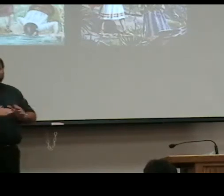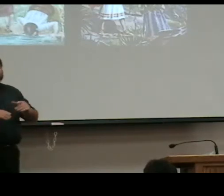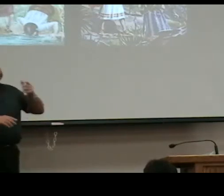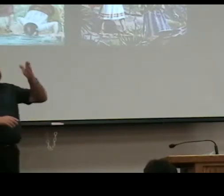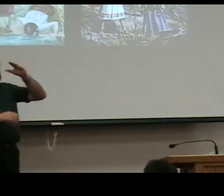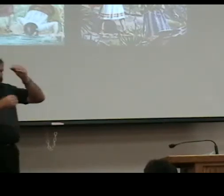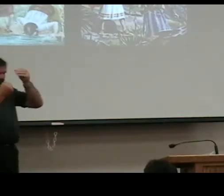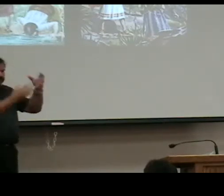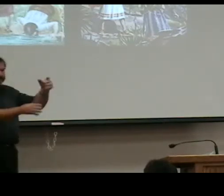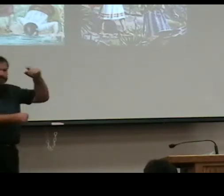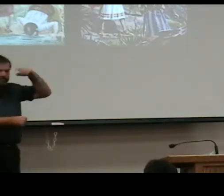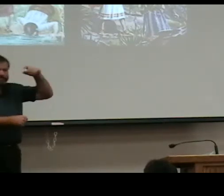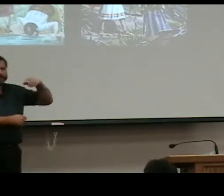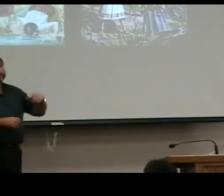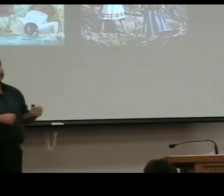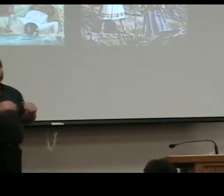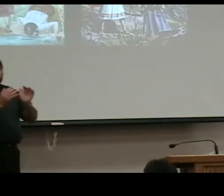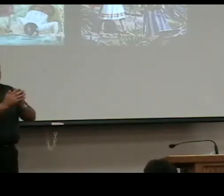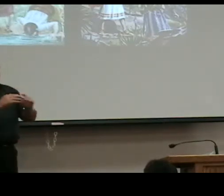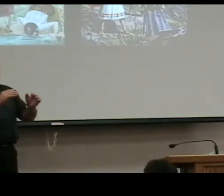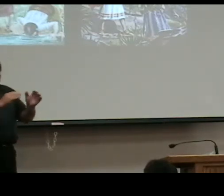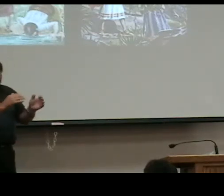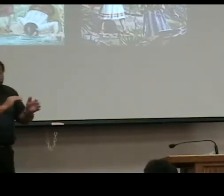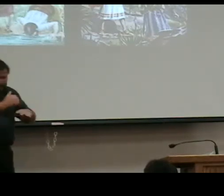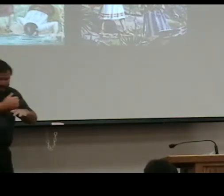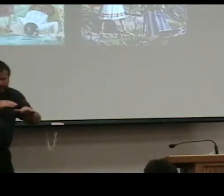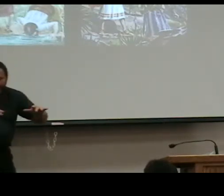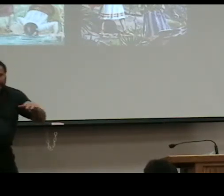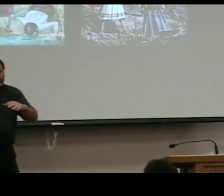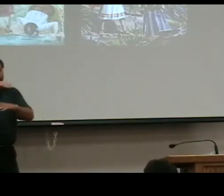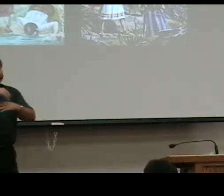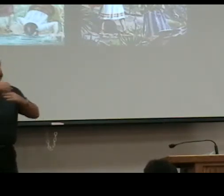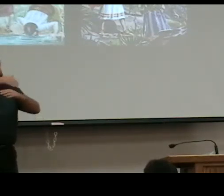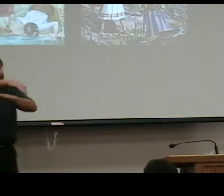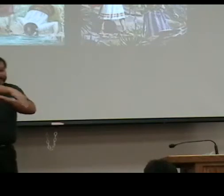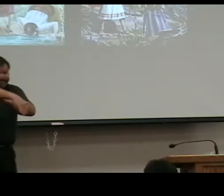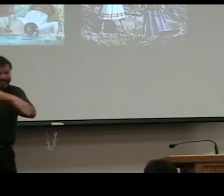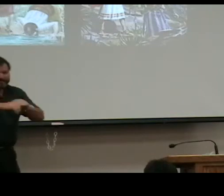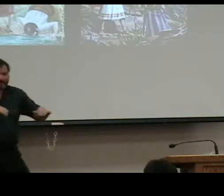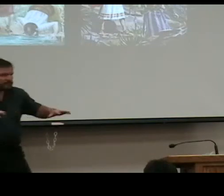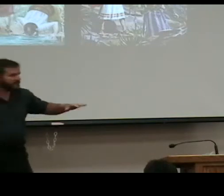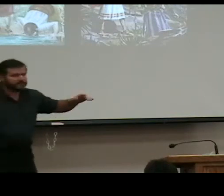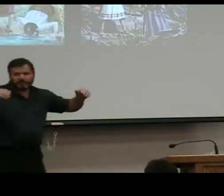That's our plan. That God has given us wisdom. Let's set up the next night.